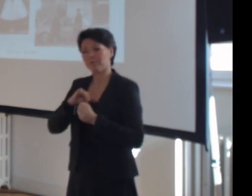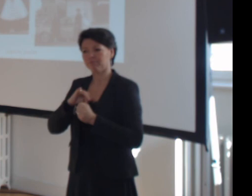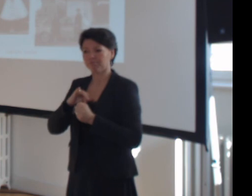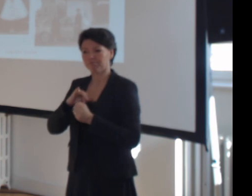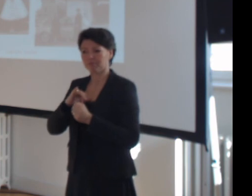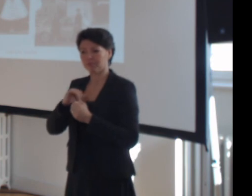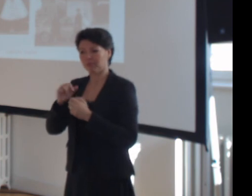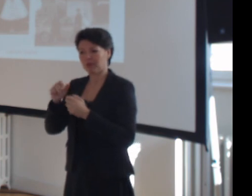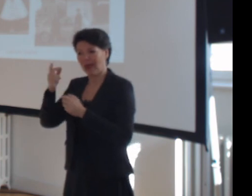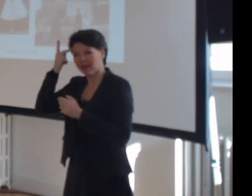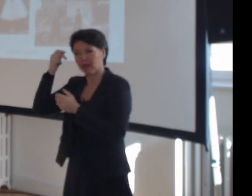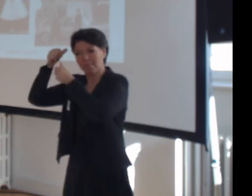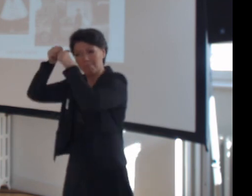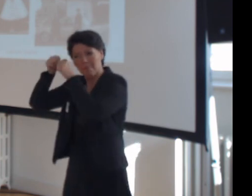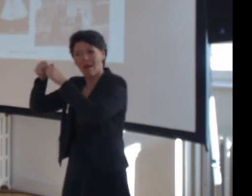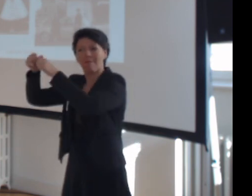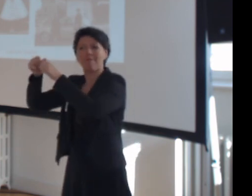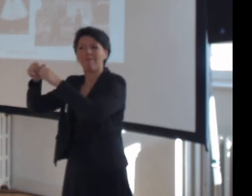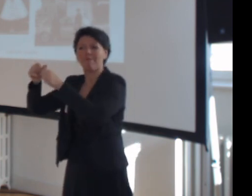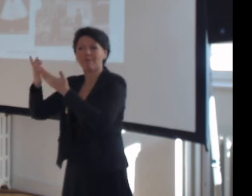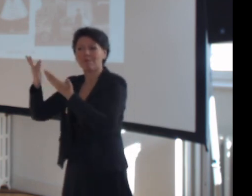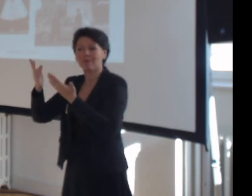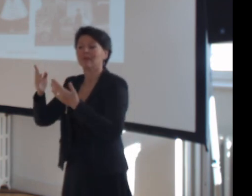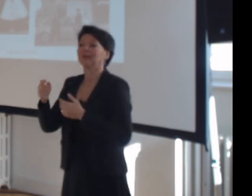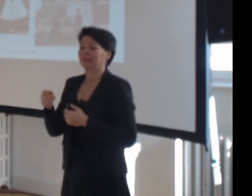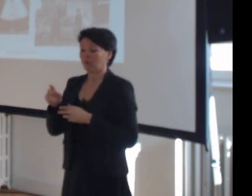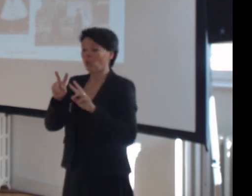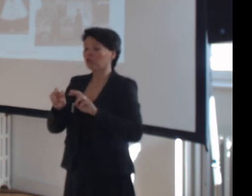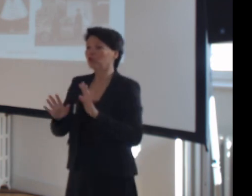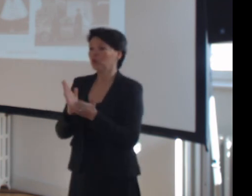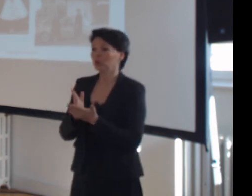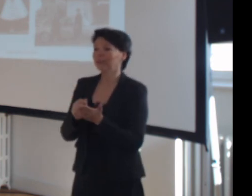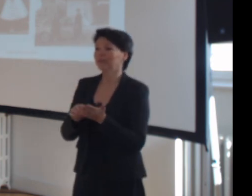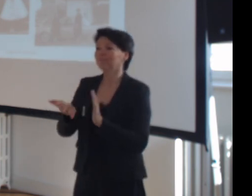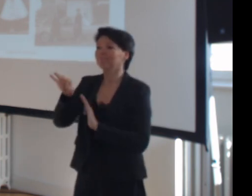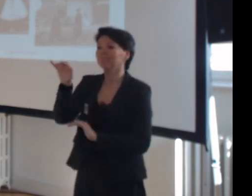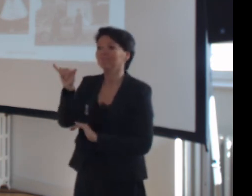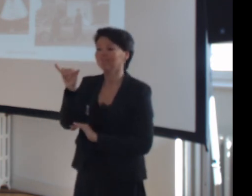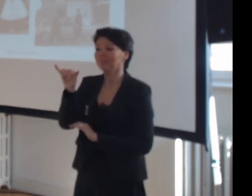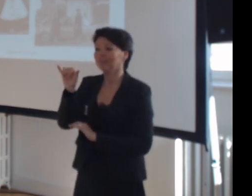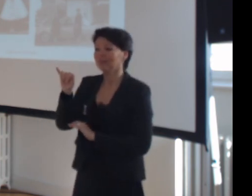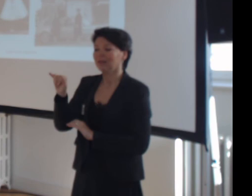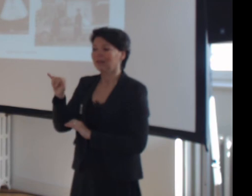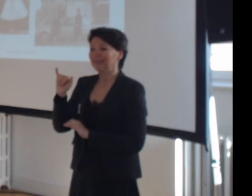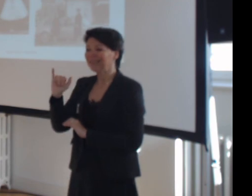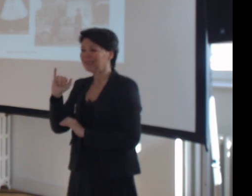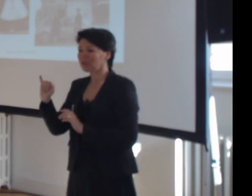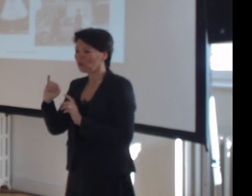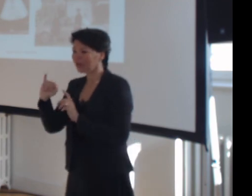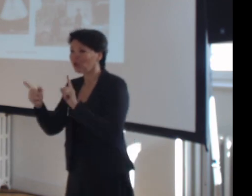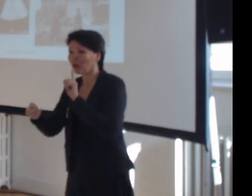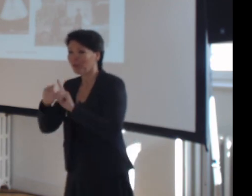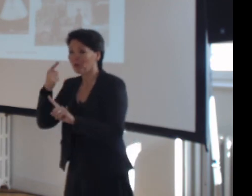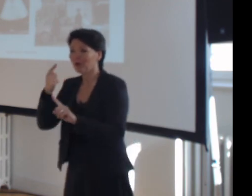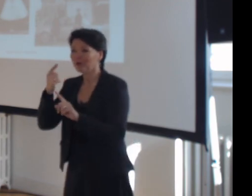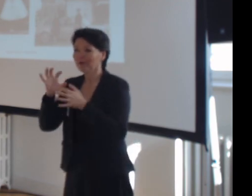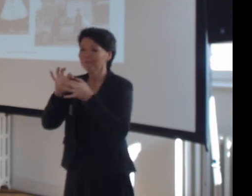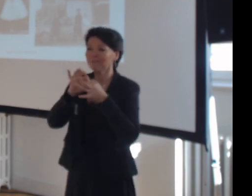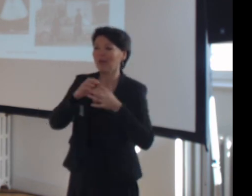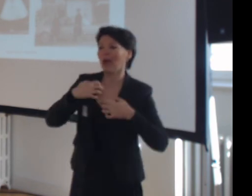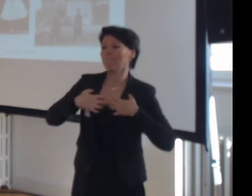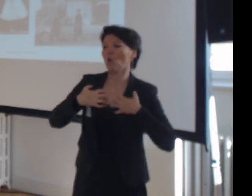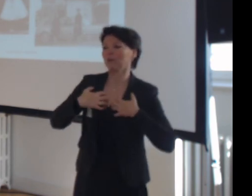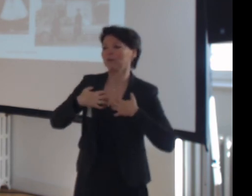has found is that what imprints something in your brain is actually an event combined with a strong